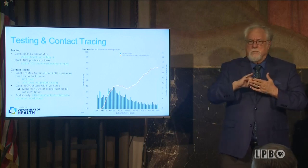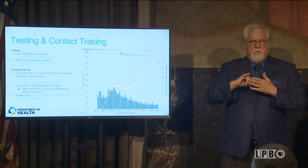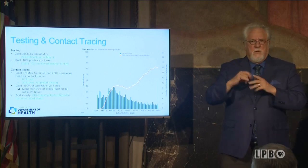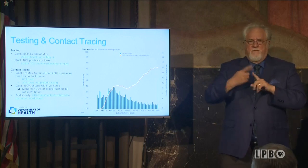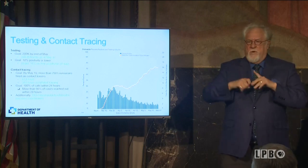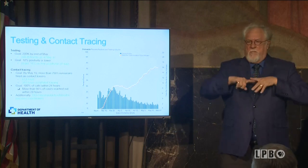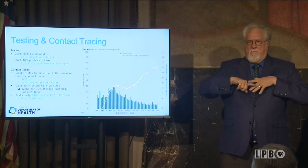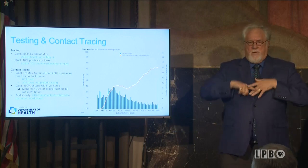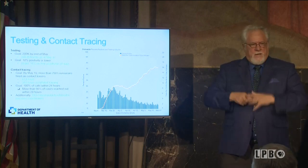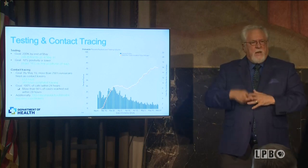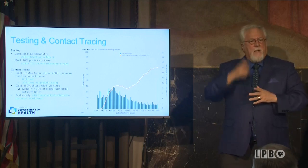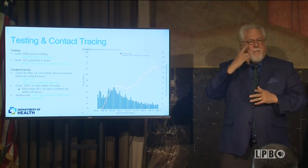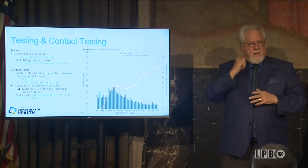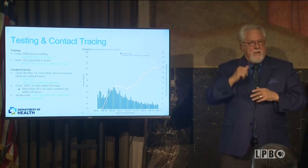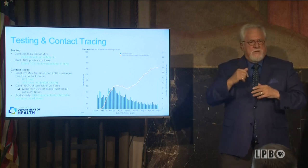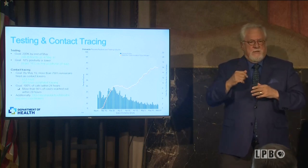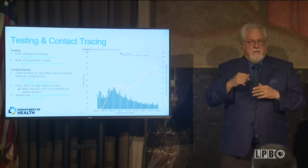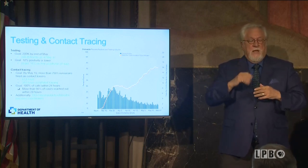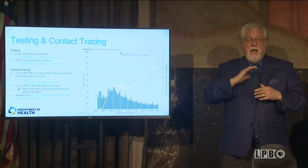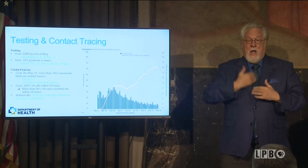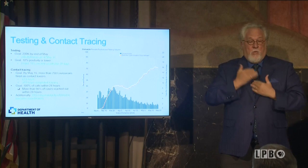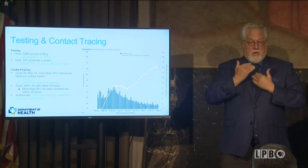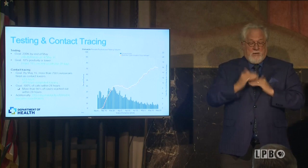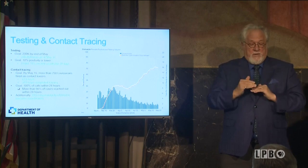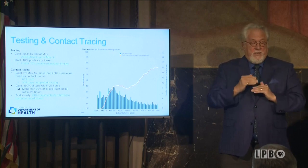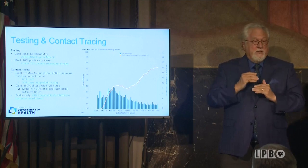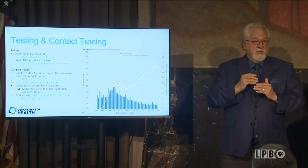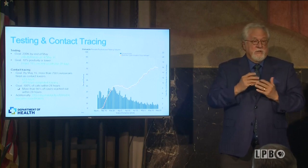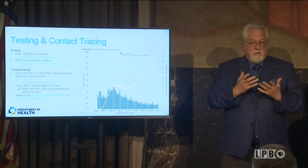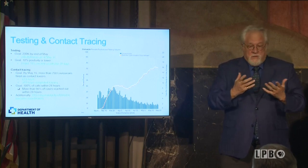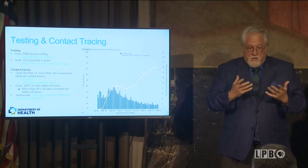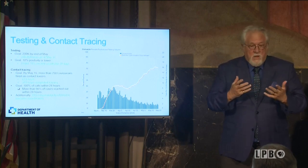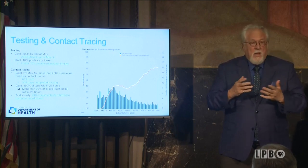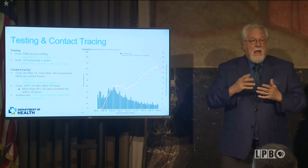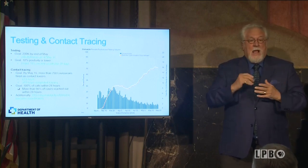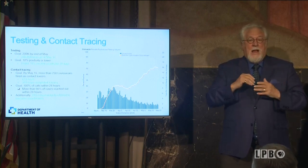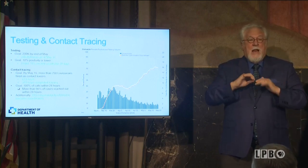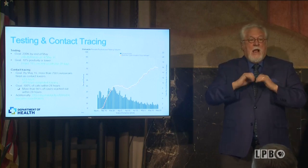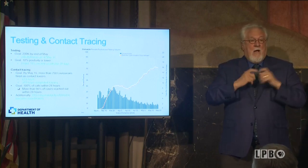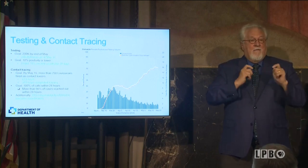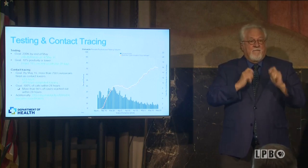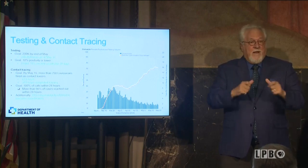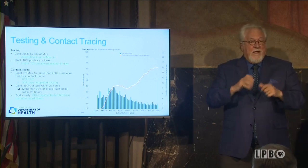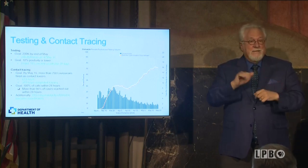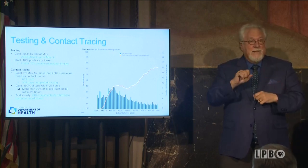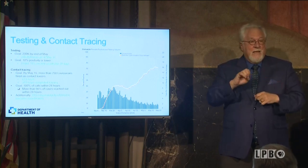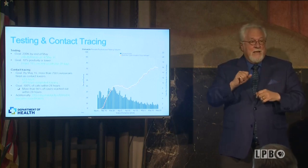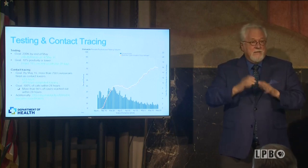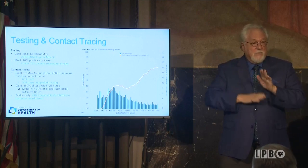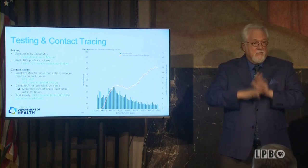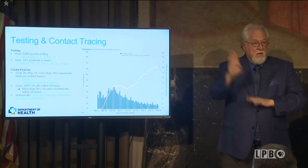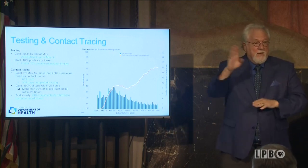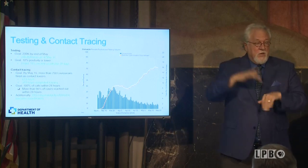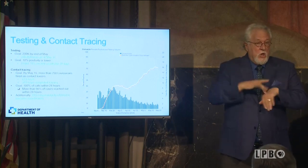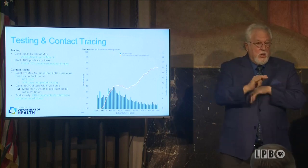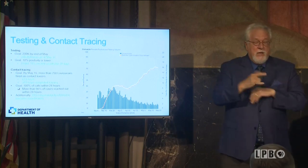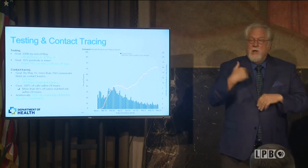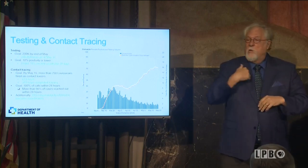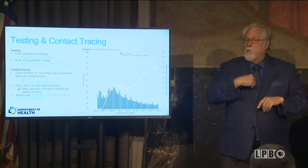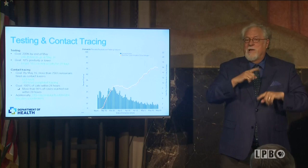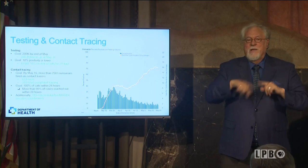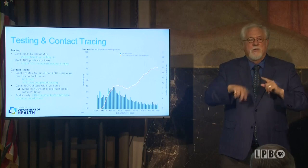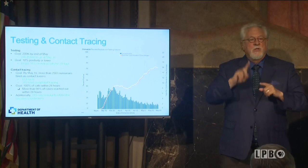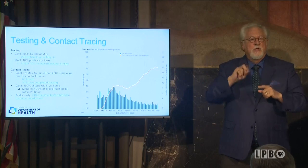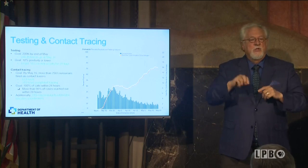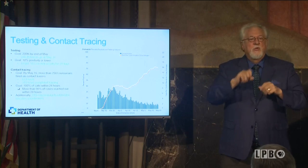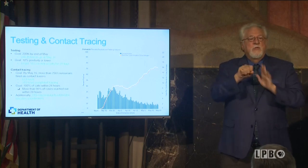all know, because of resource limitations and the pace at which cases were rising early in the epidemic, we have not been able to